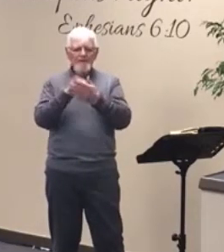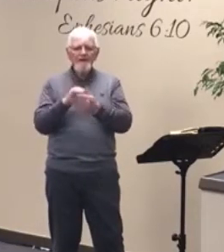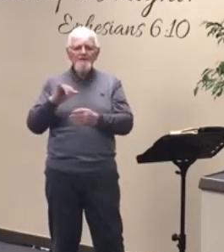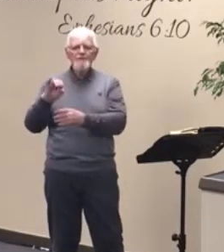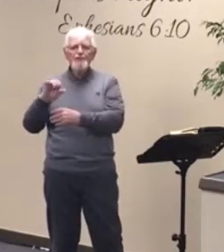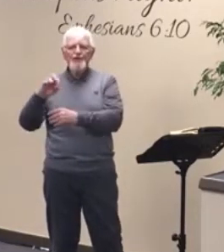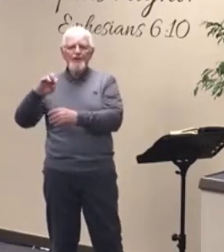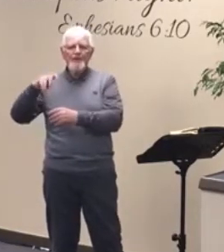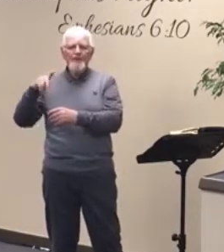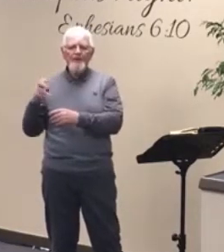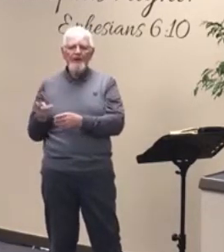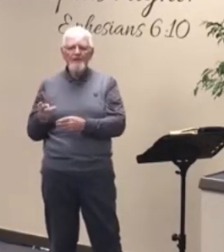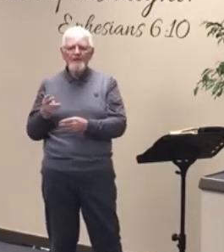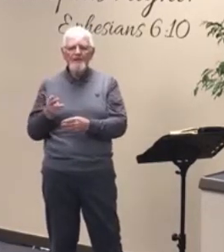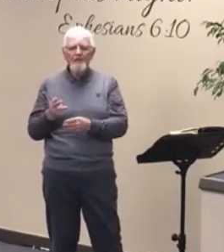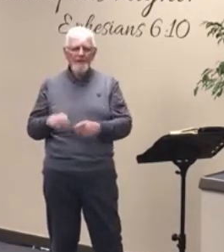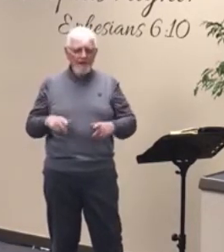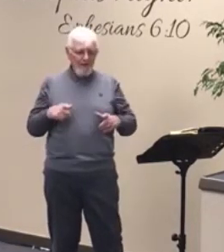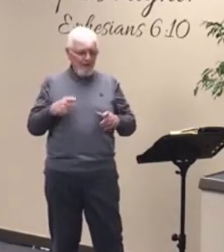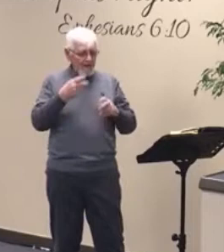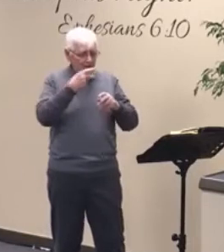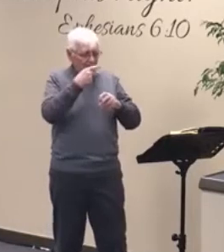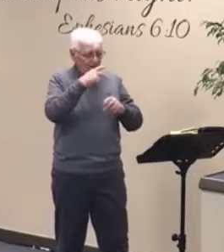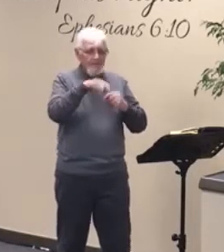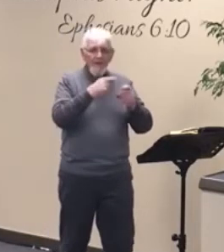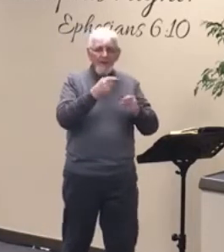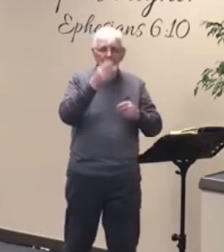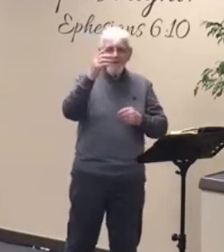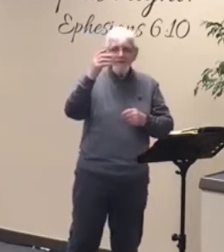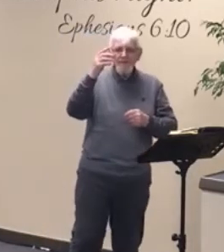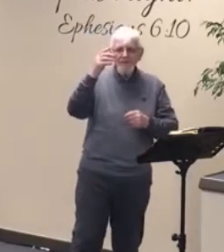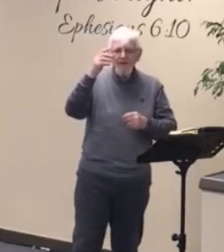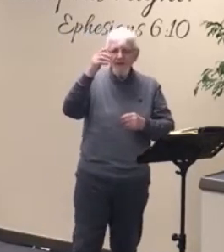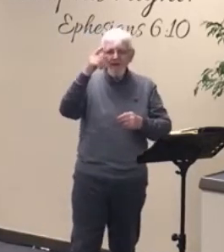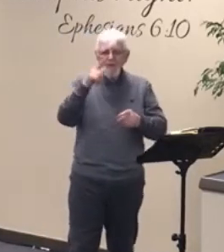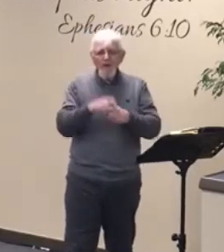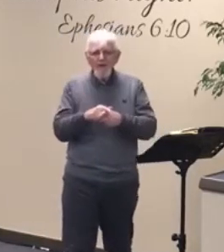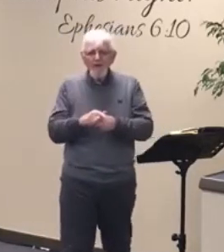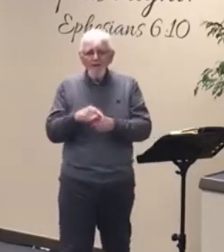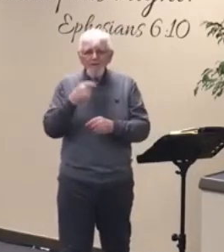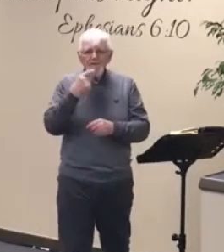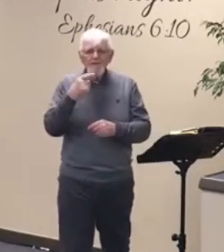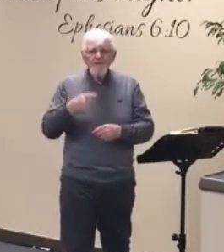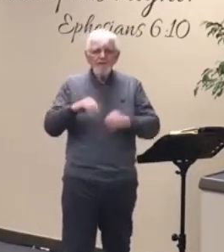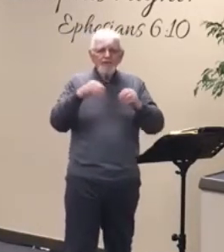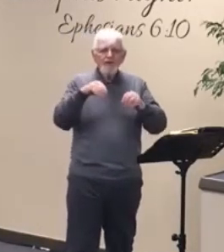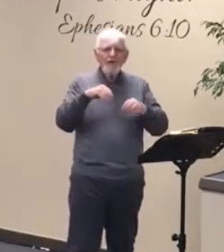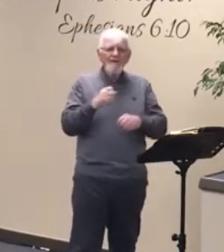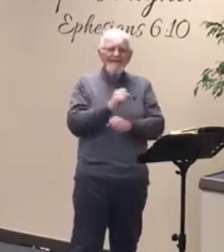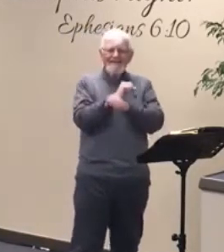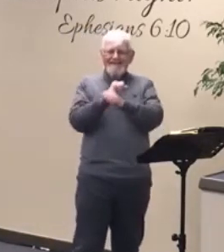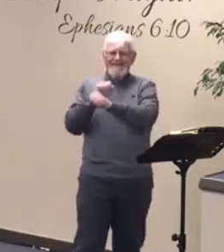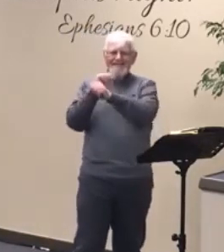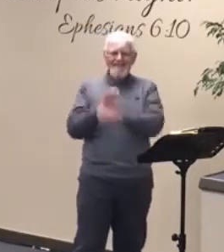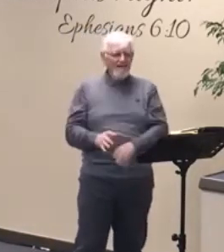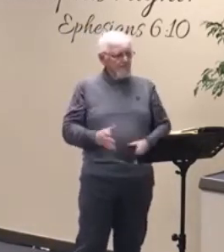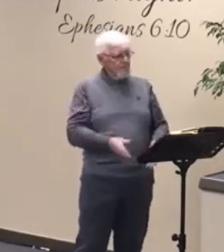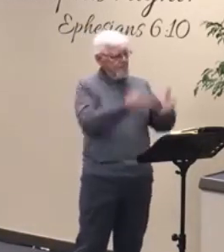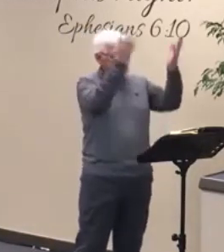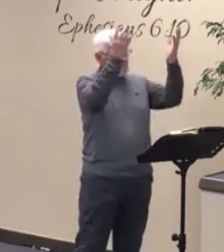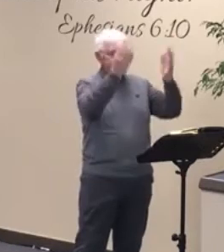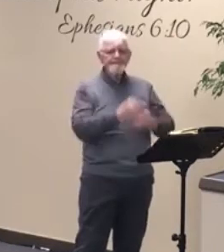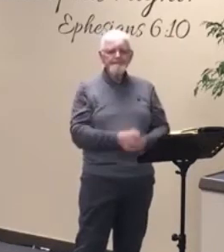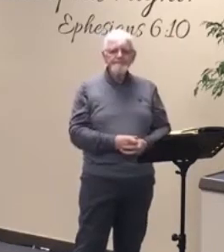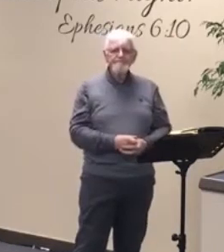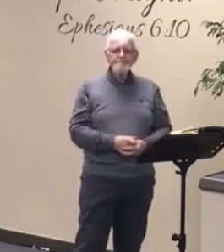Joseph. Of course, Joseph was lied about by his brethren. His brethren sold him into slavery, and then they tell Jacob, his father, that he's